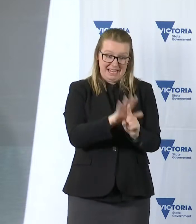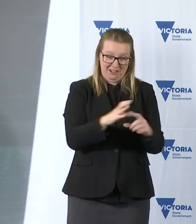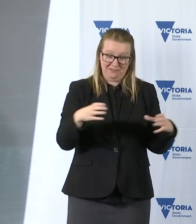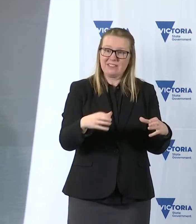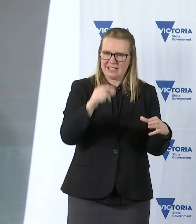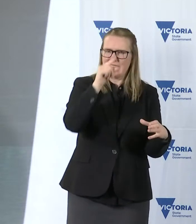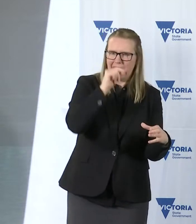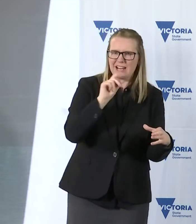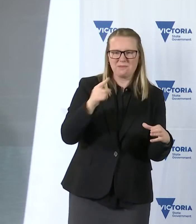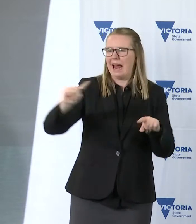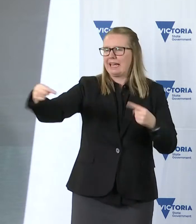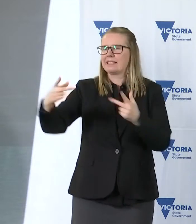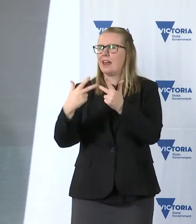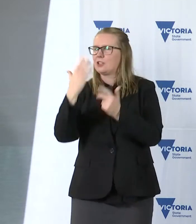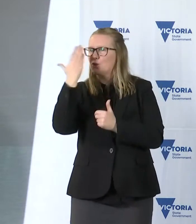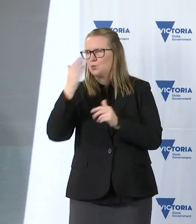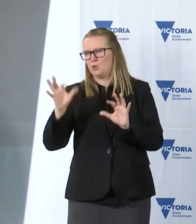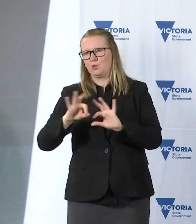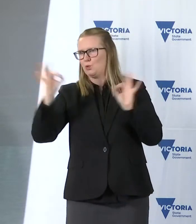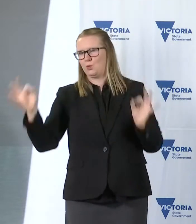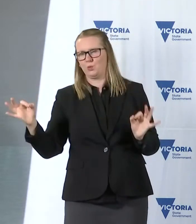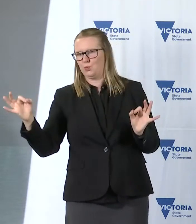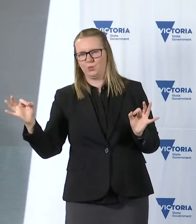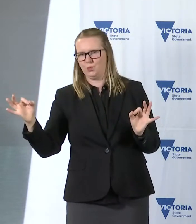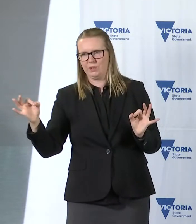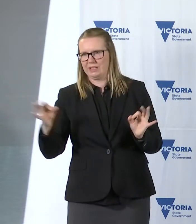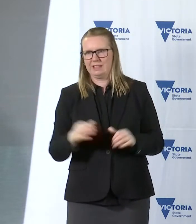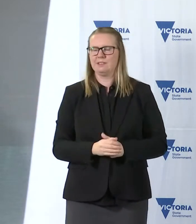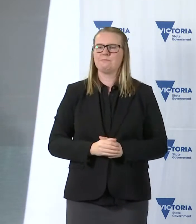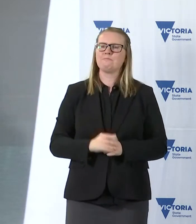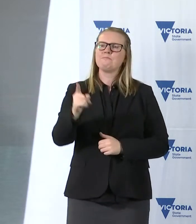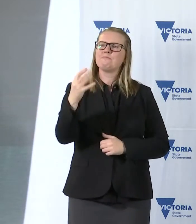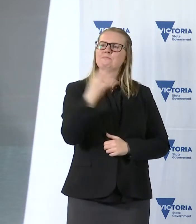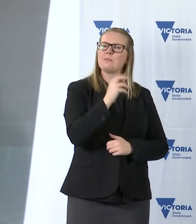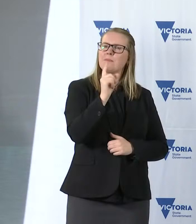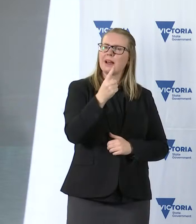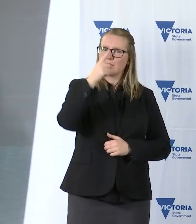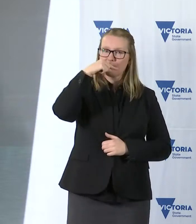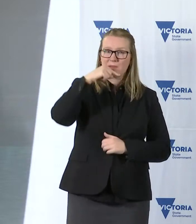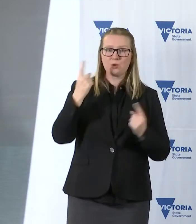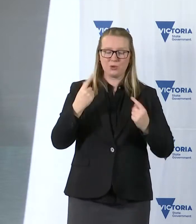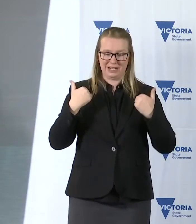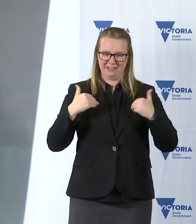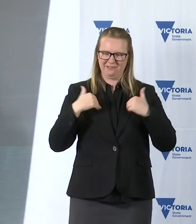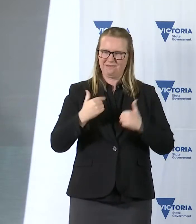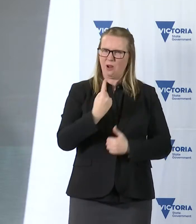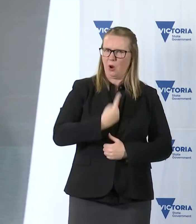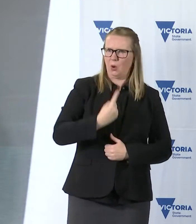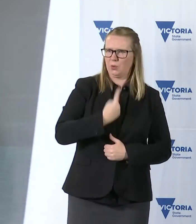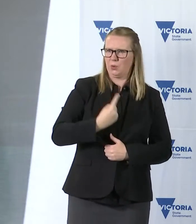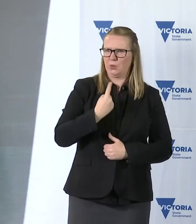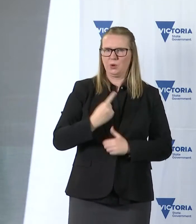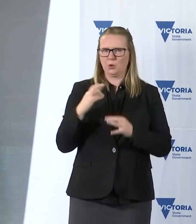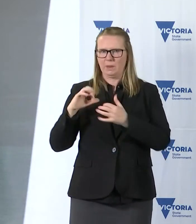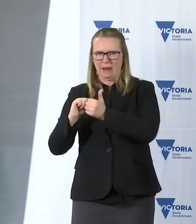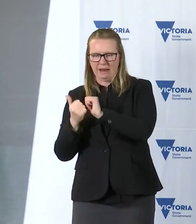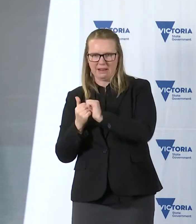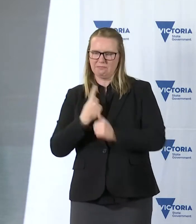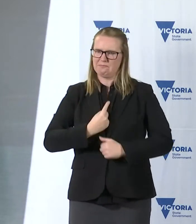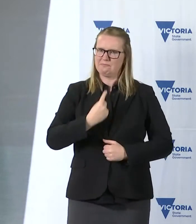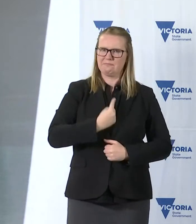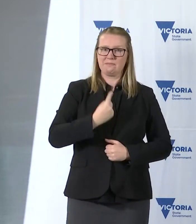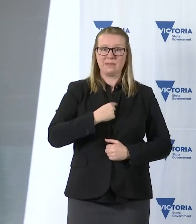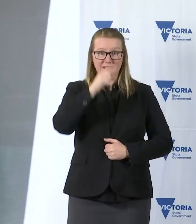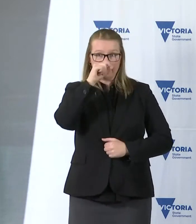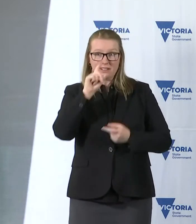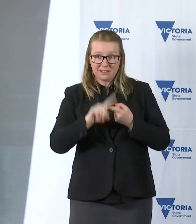respect to that. Are there current rules for people that I'll come to you shortly. live alone? Like it's not an intimate partner situation, but if you live solo, can you still have